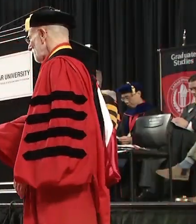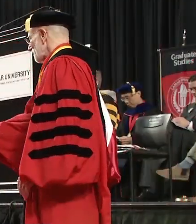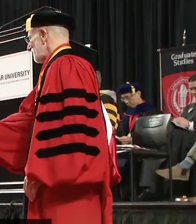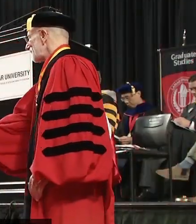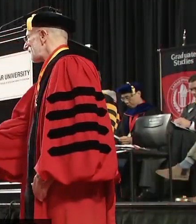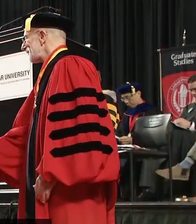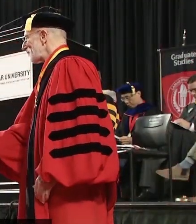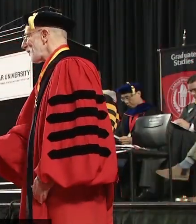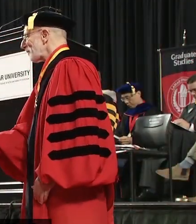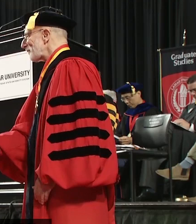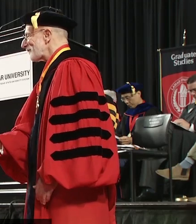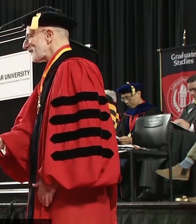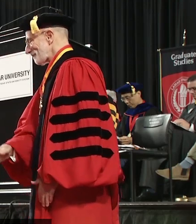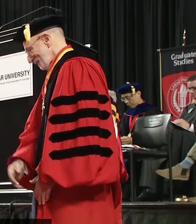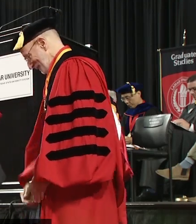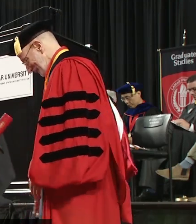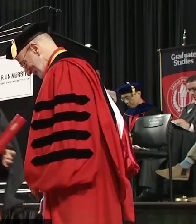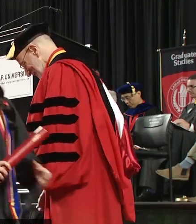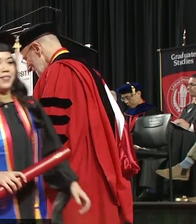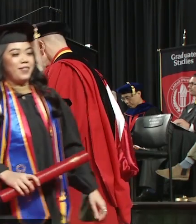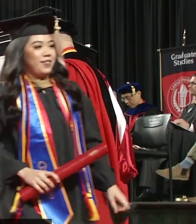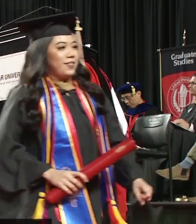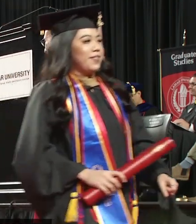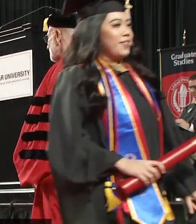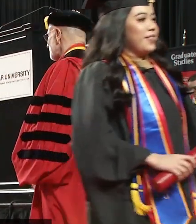Nathaniel Anthony Pino.